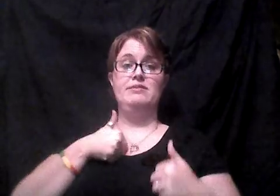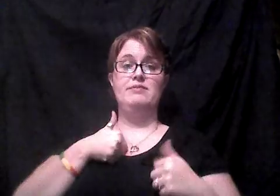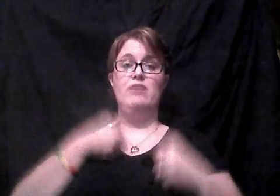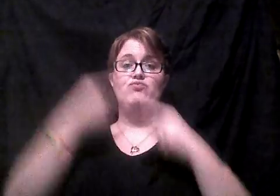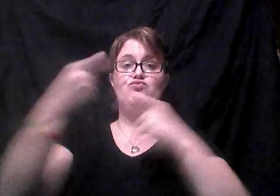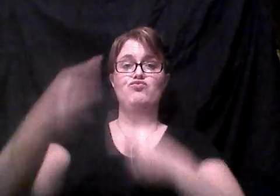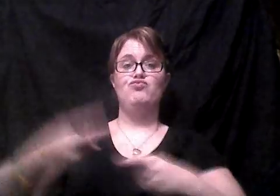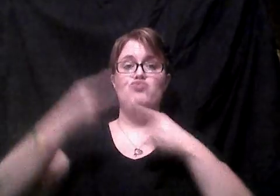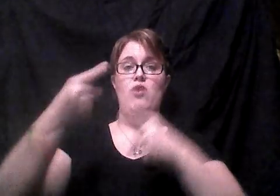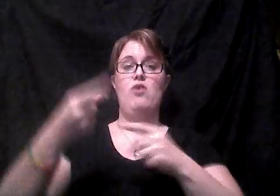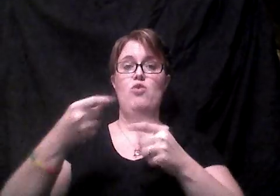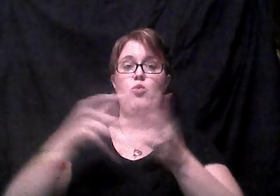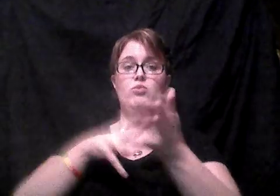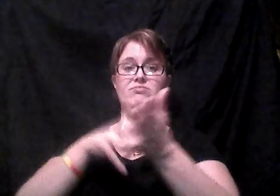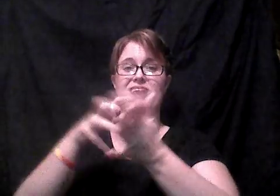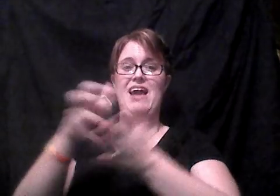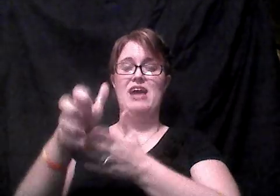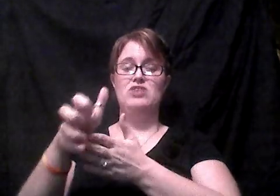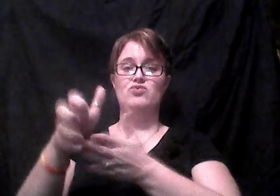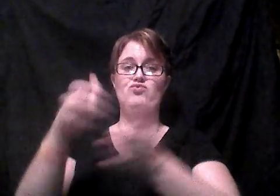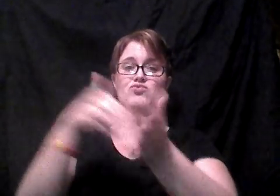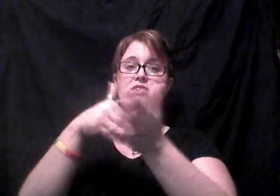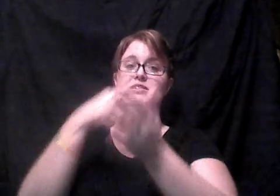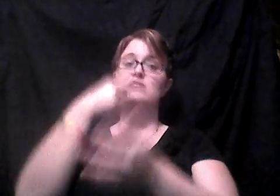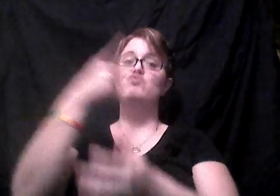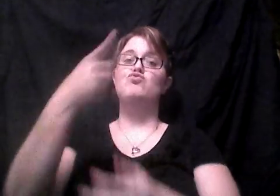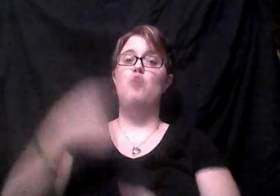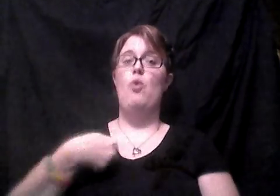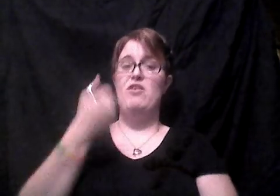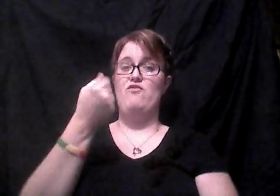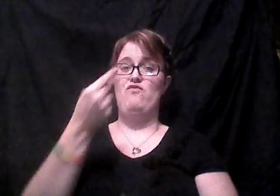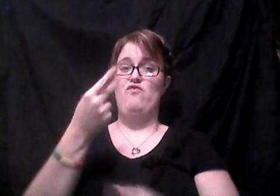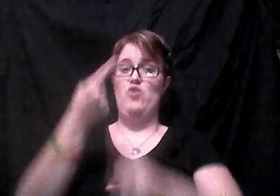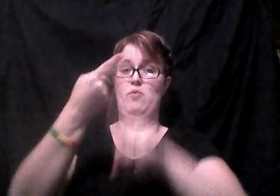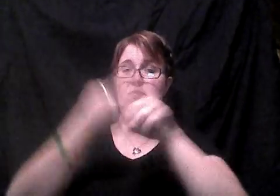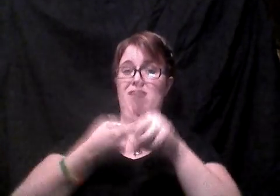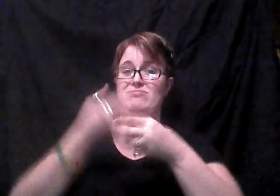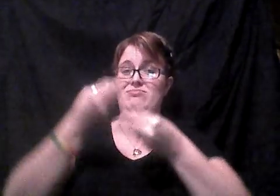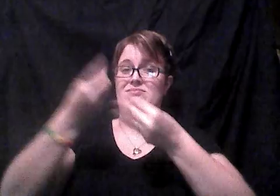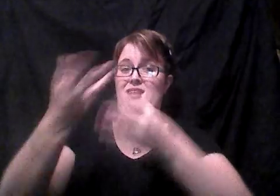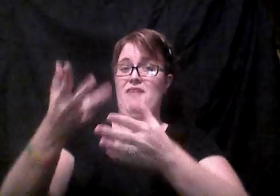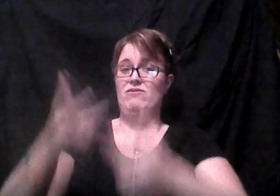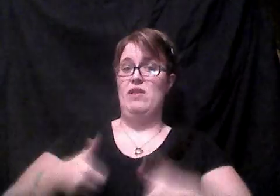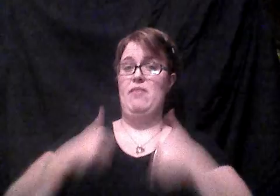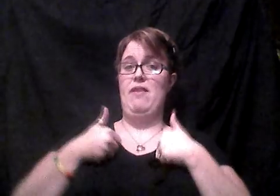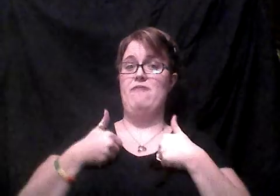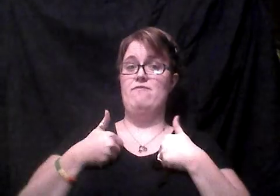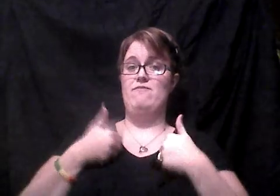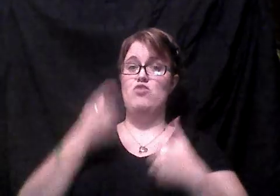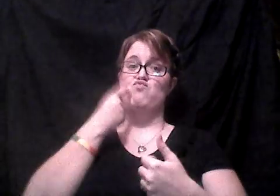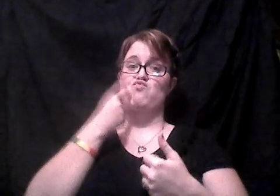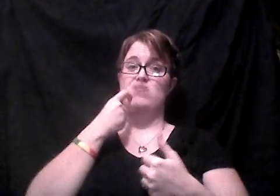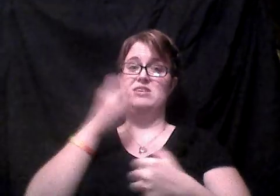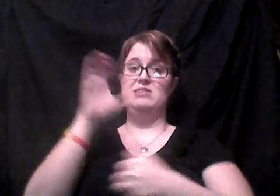me there's nothing more to do and I have months to live. These are my most recent CT scans. The pancreatic cancer has spread to my liver. There are